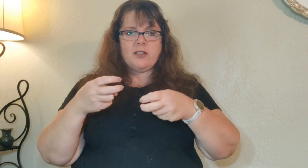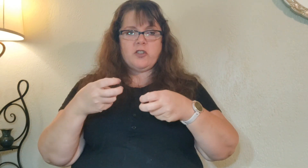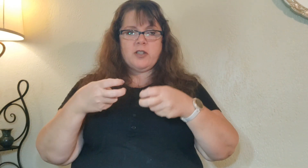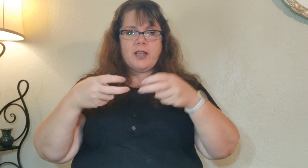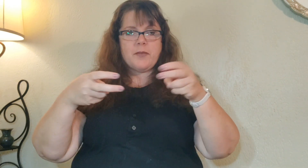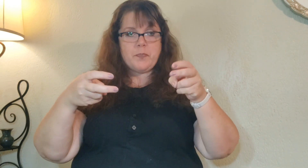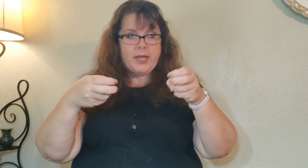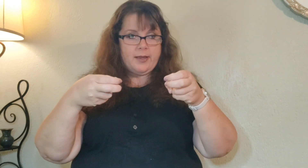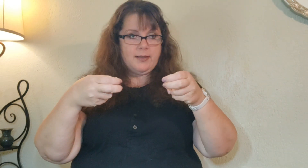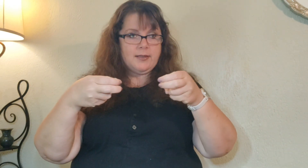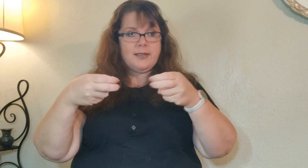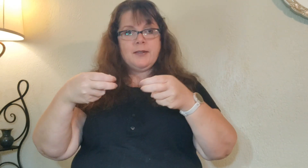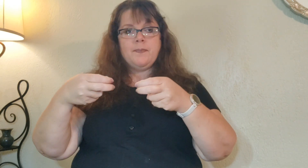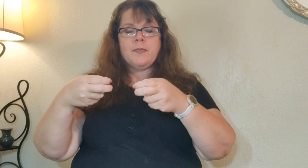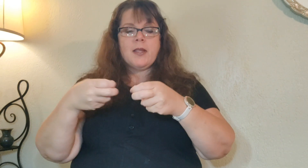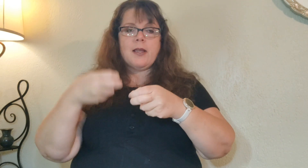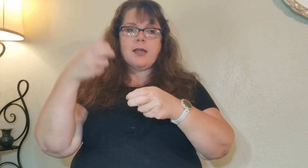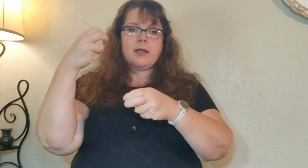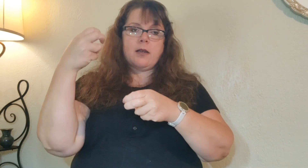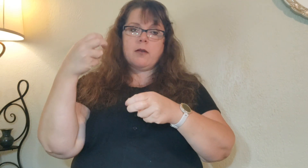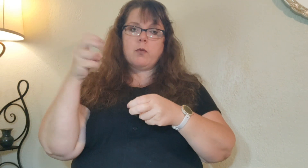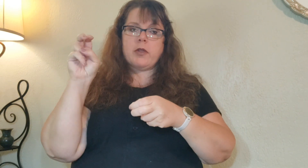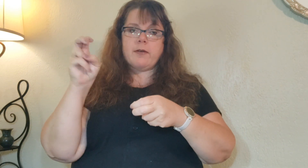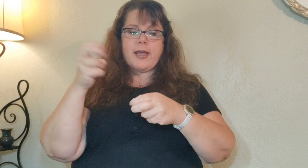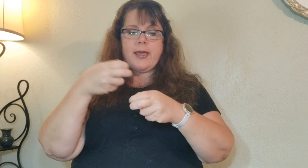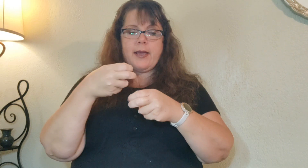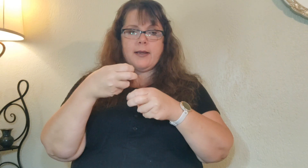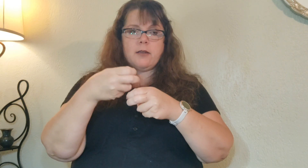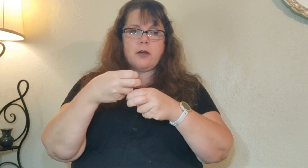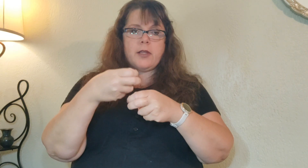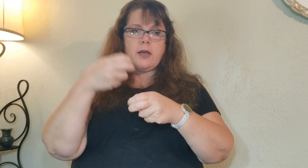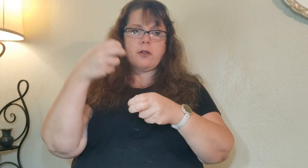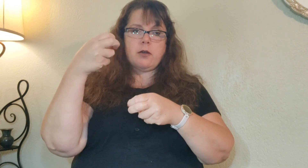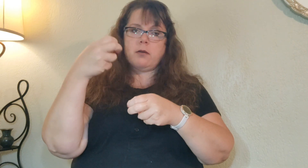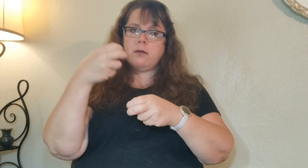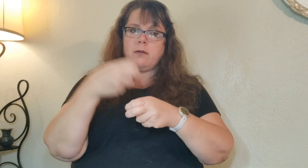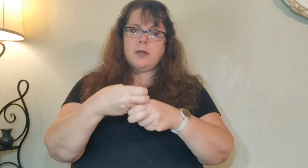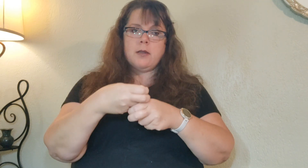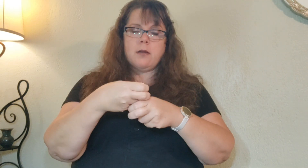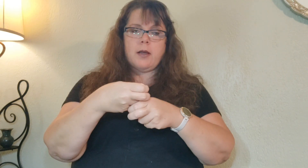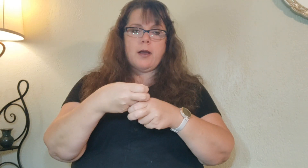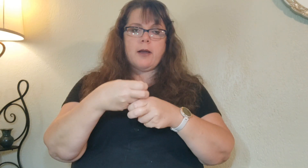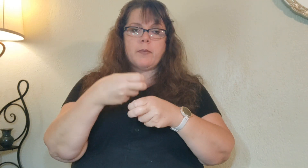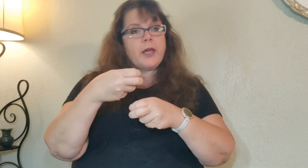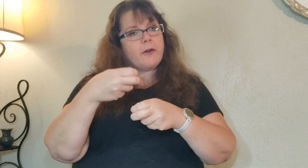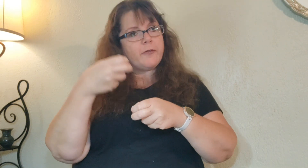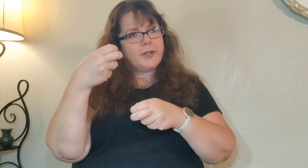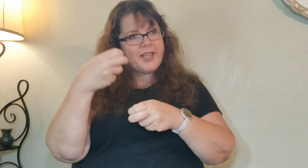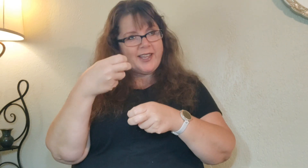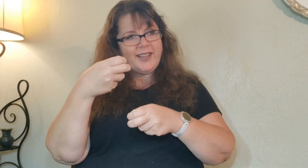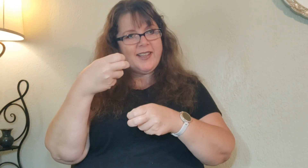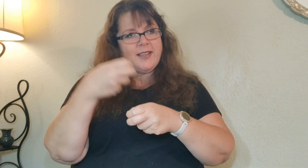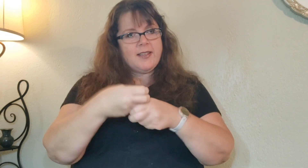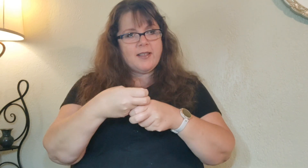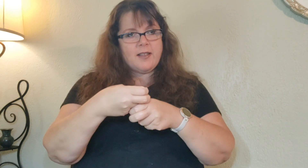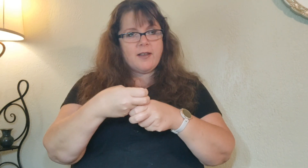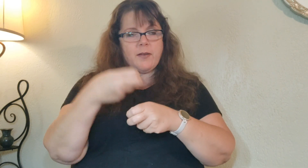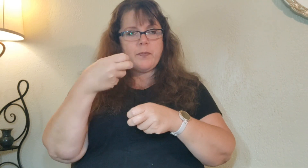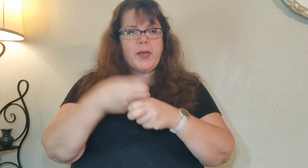H, bent, and with your right hand on the other, carefully